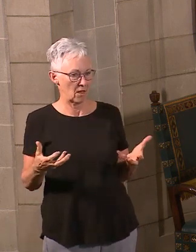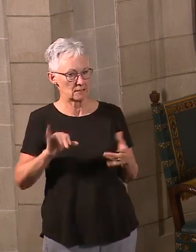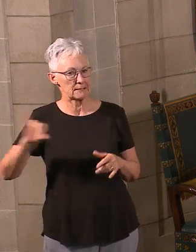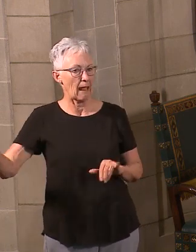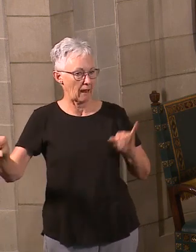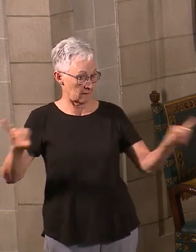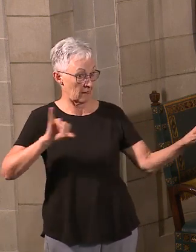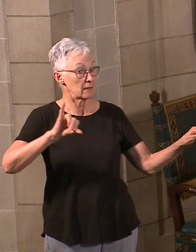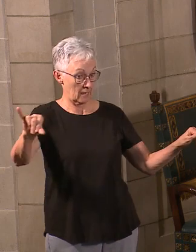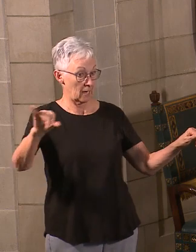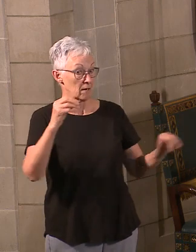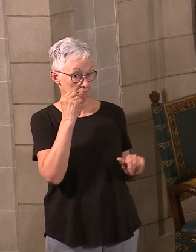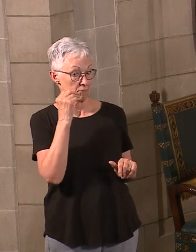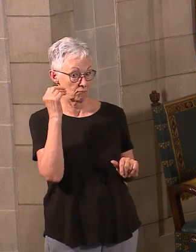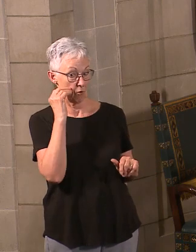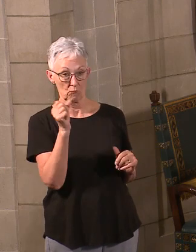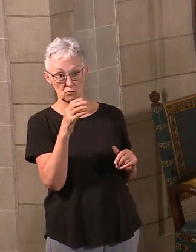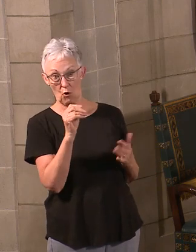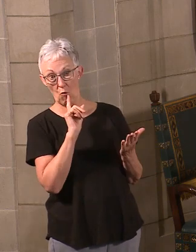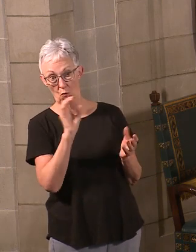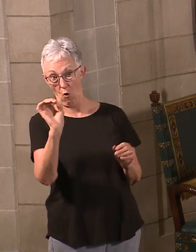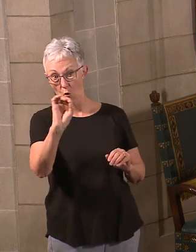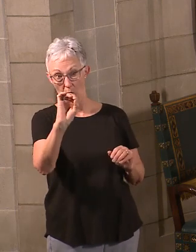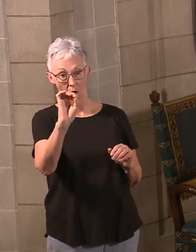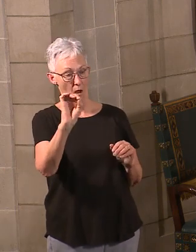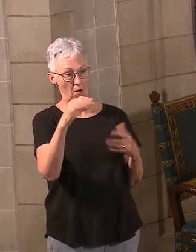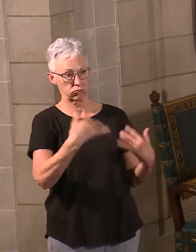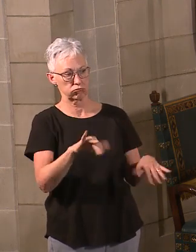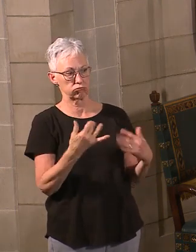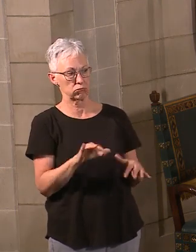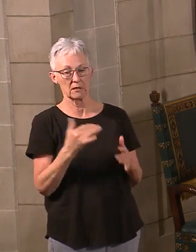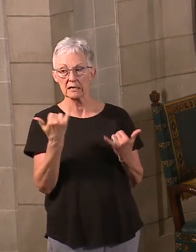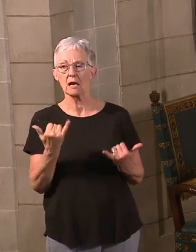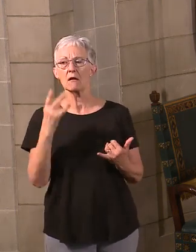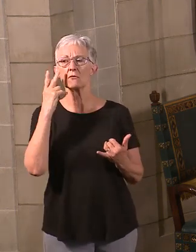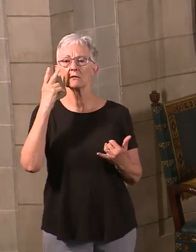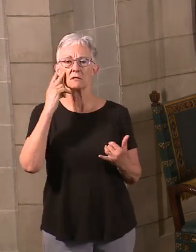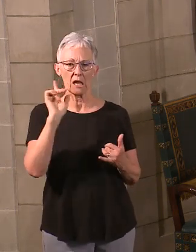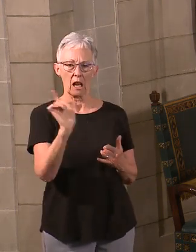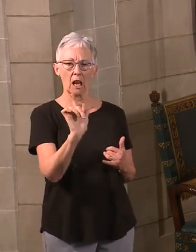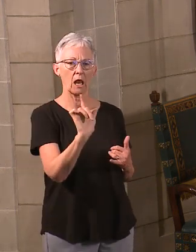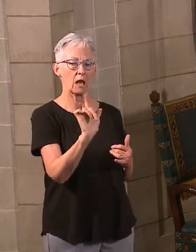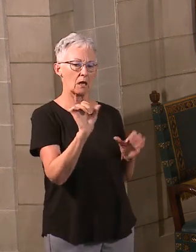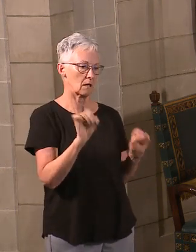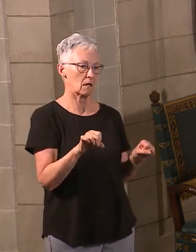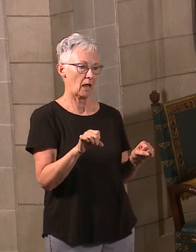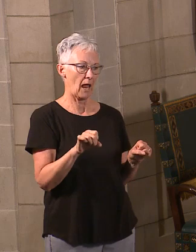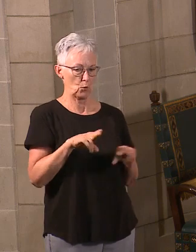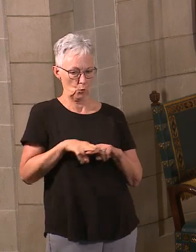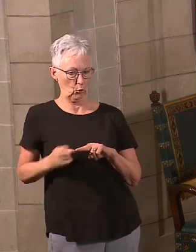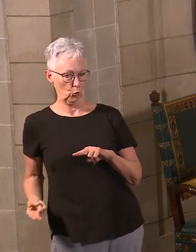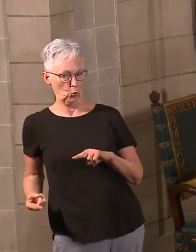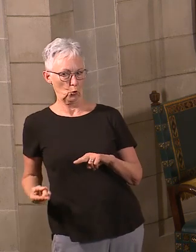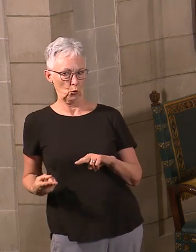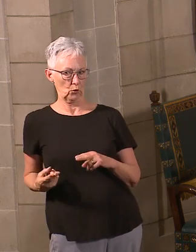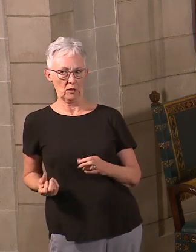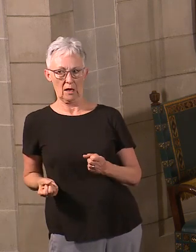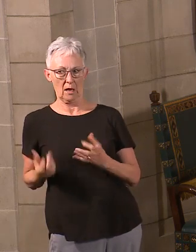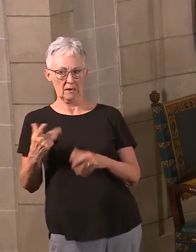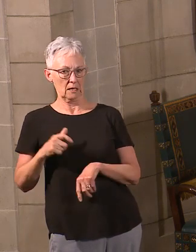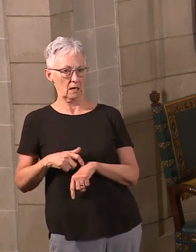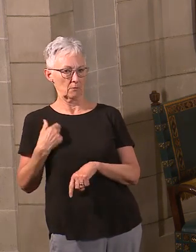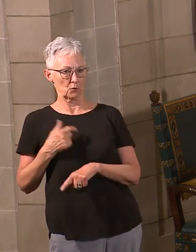So great job, Omaha, in controlling your driving. So good job. Now let's see if Lincoln can catch you now. You guys can be in a little competition there to reduce your driving. Stay